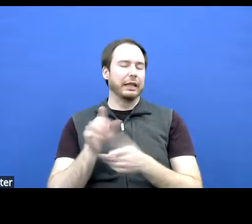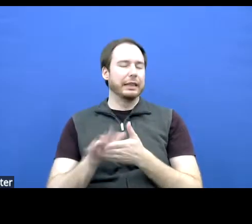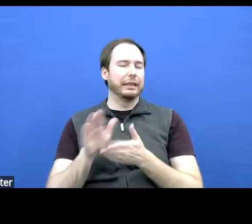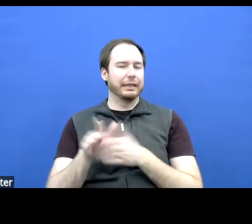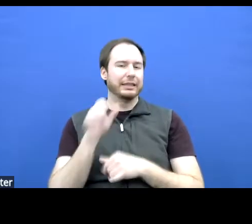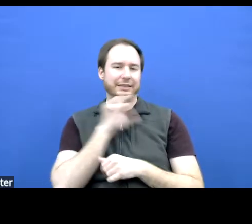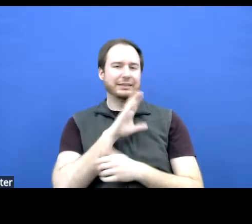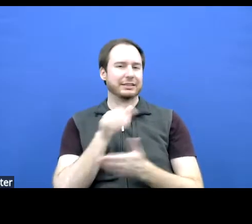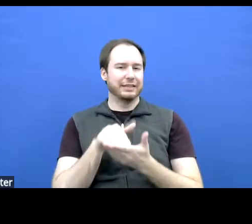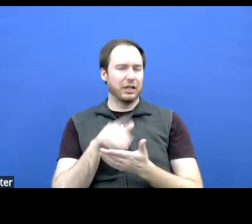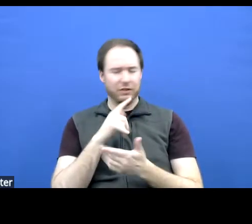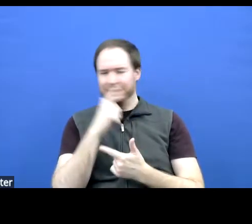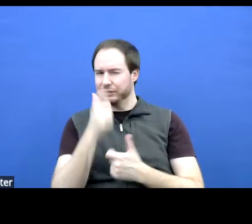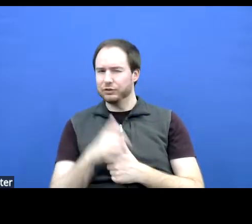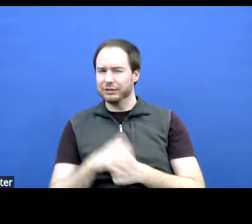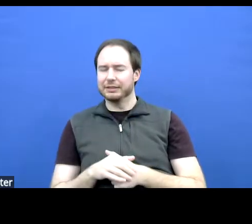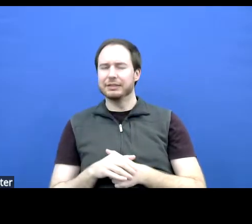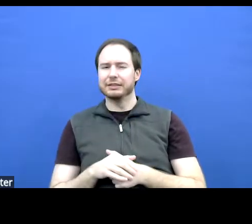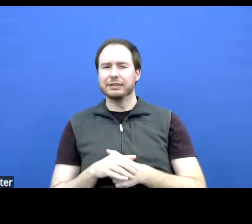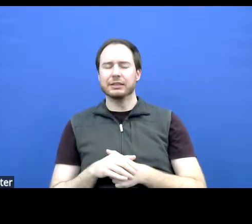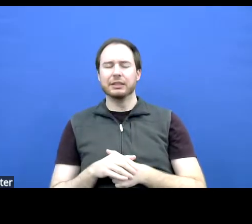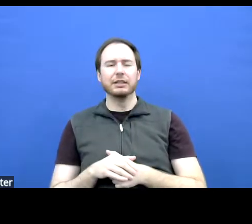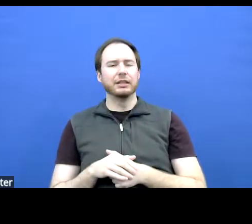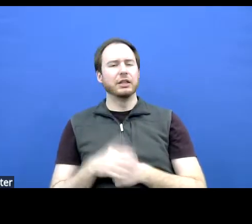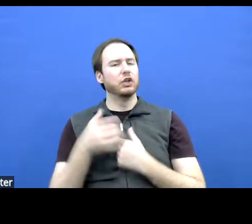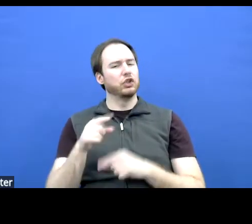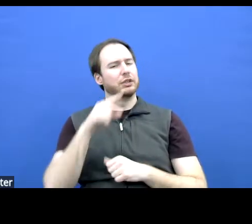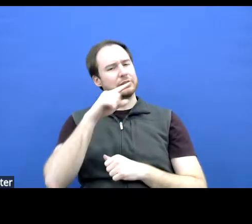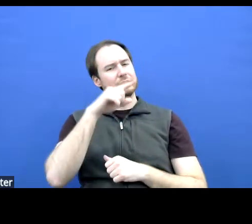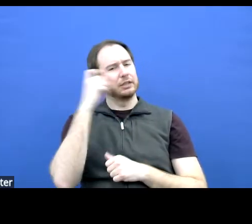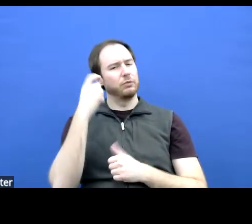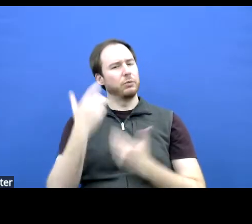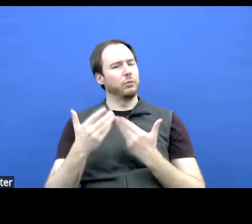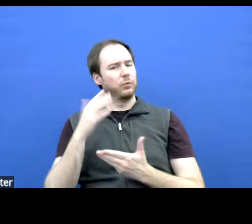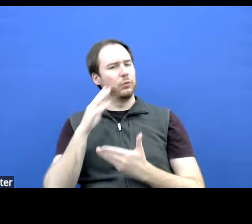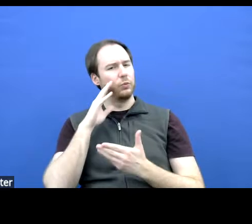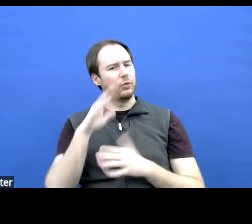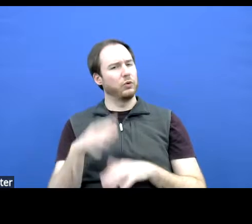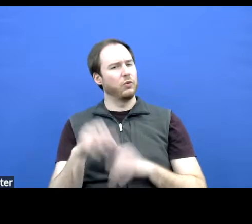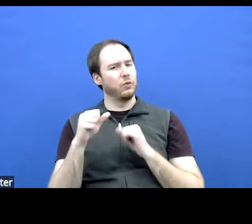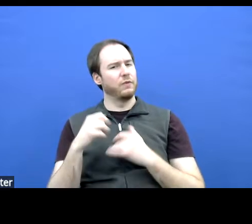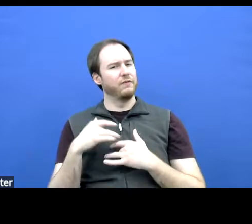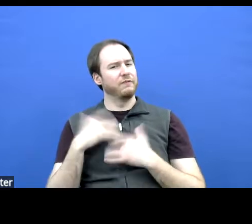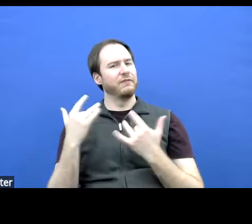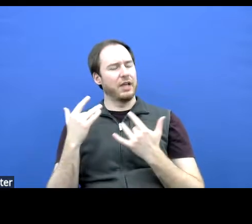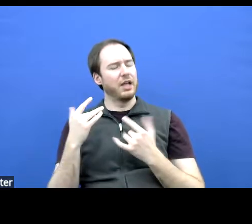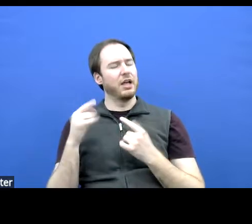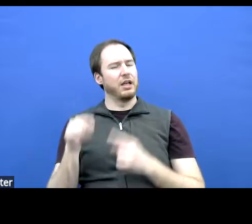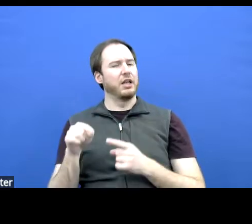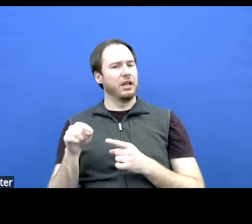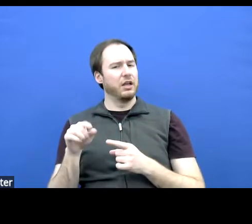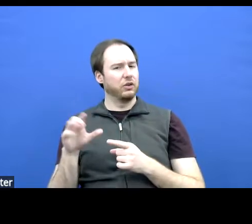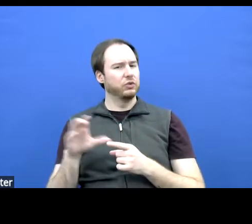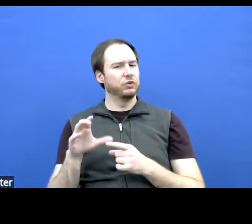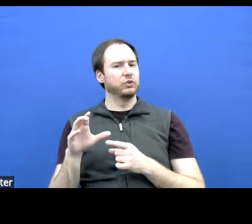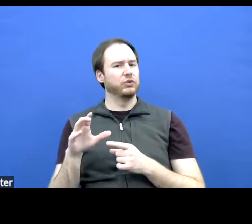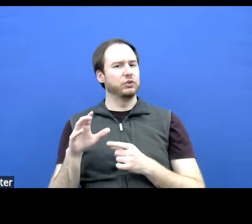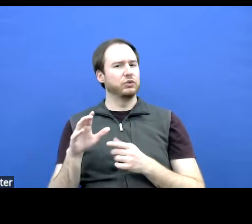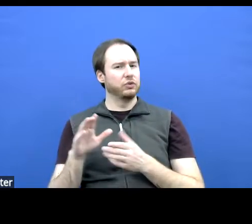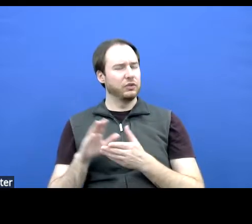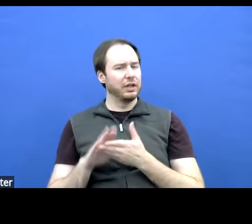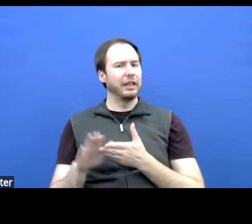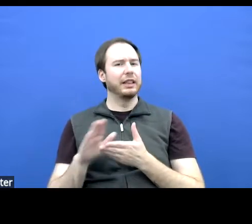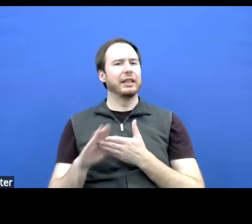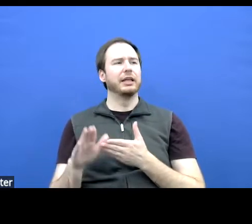very interesting. Sometime in the summer, we'll probably have an event where we get to do some cleaning of